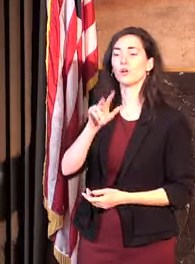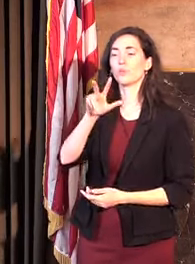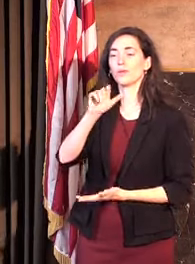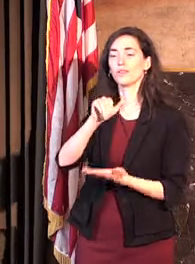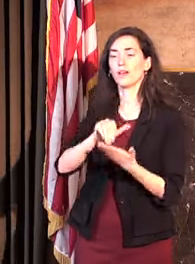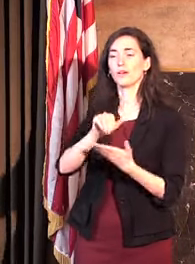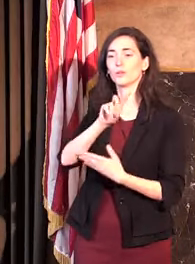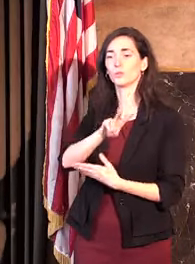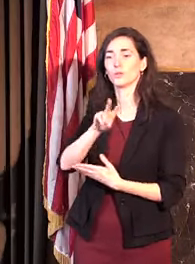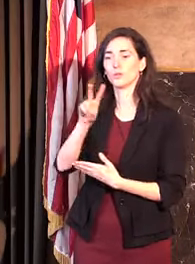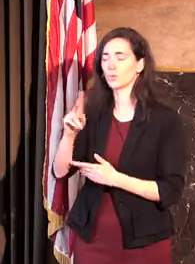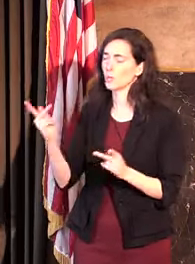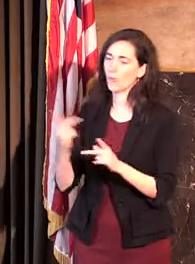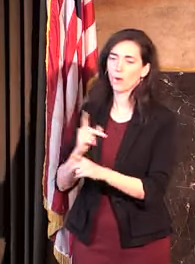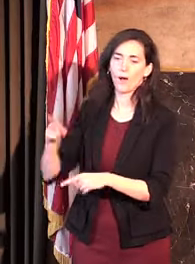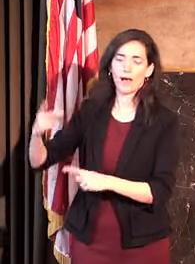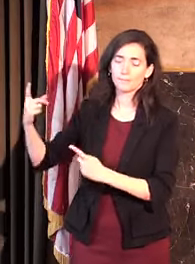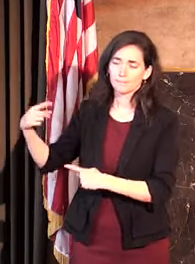3,022.